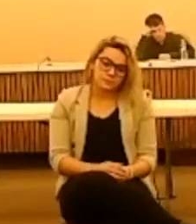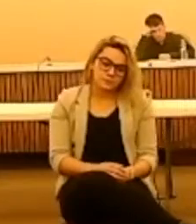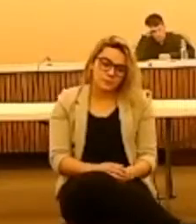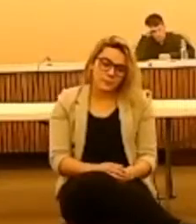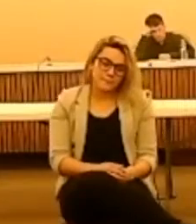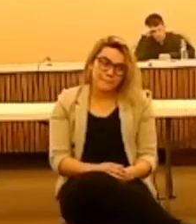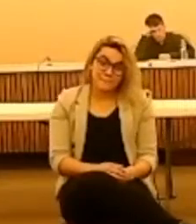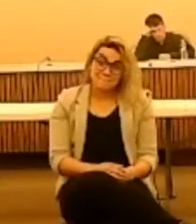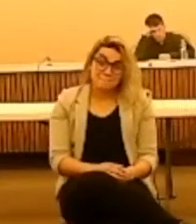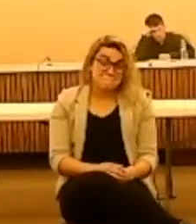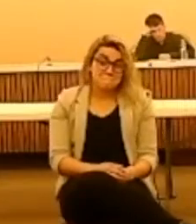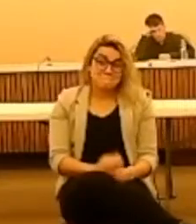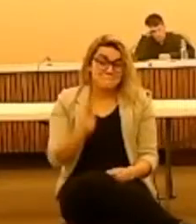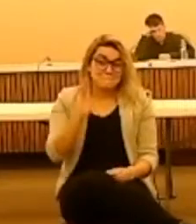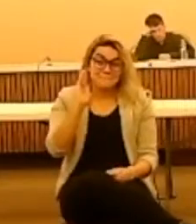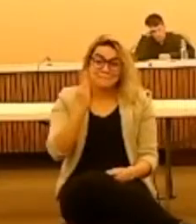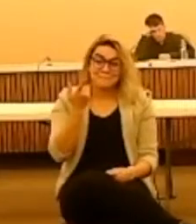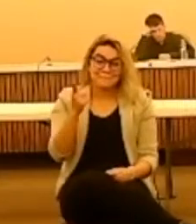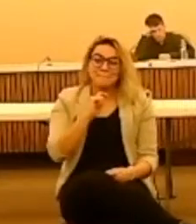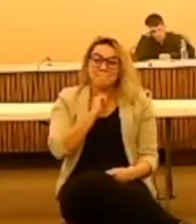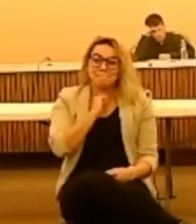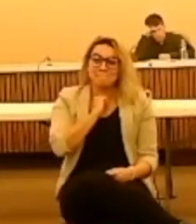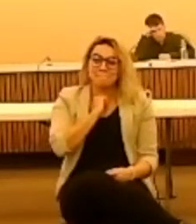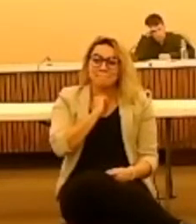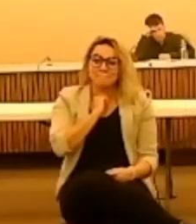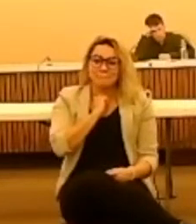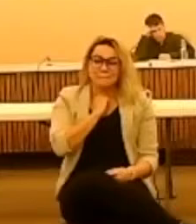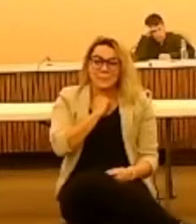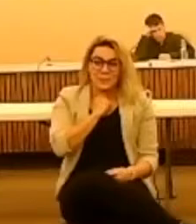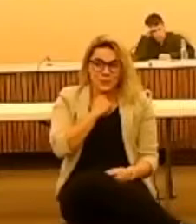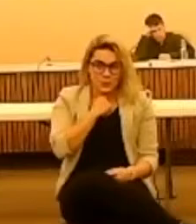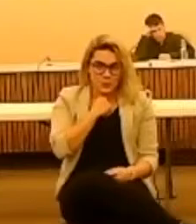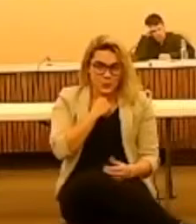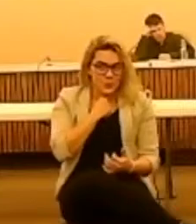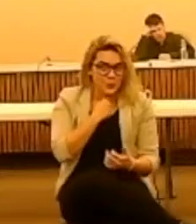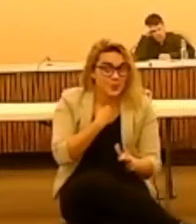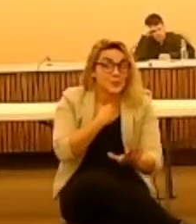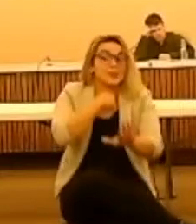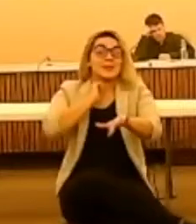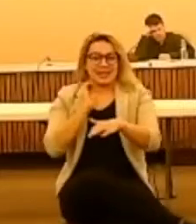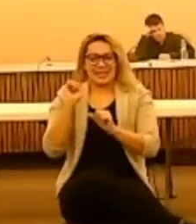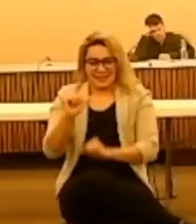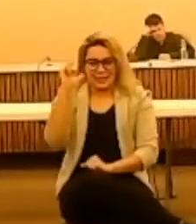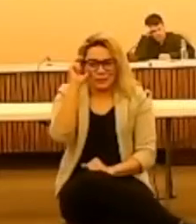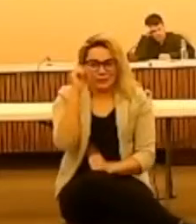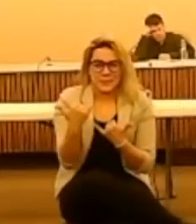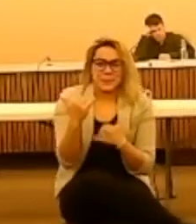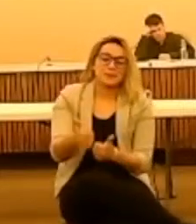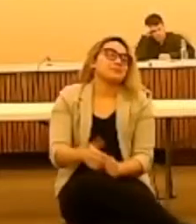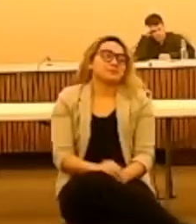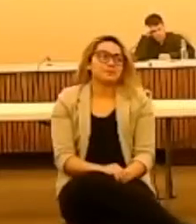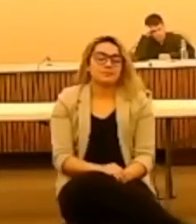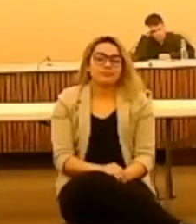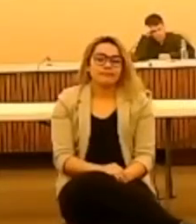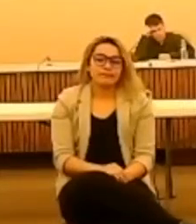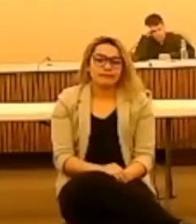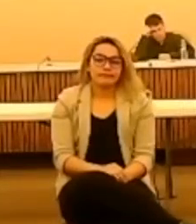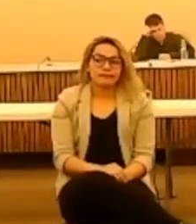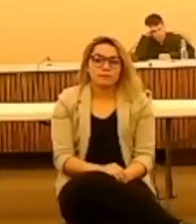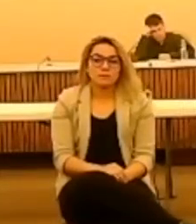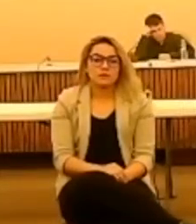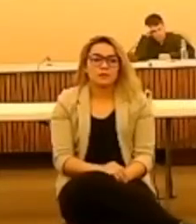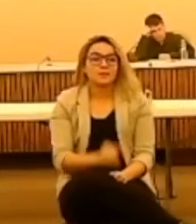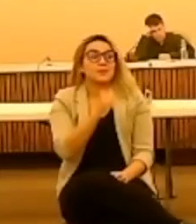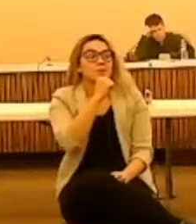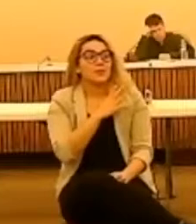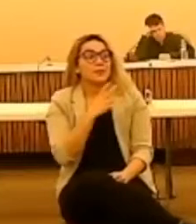Oh, they are muted. Can you hear us now? We can. Okay, beautiful. So we